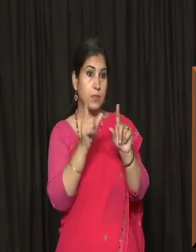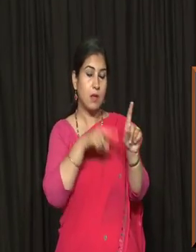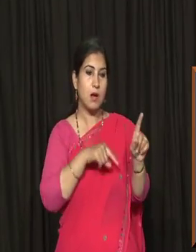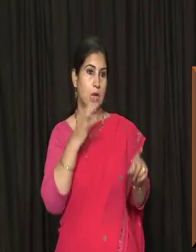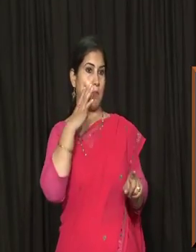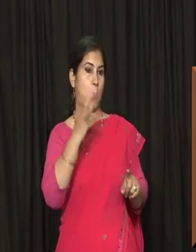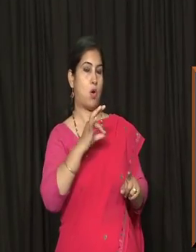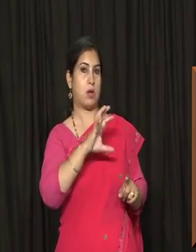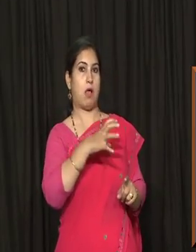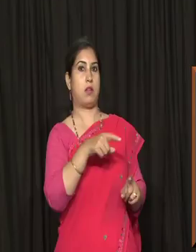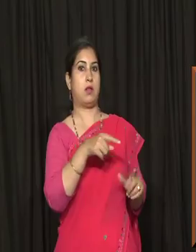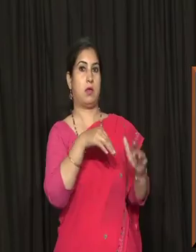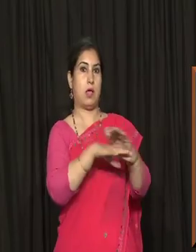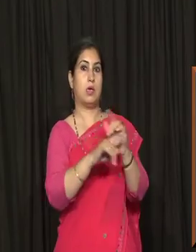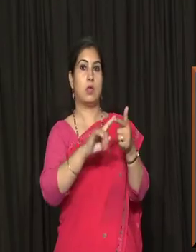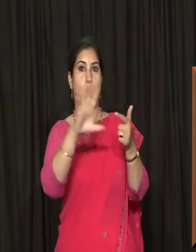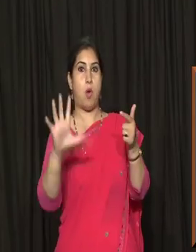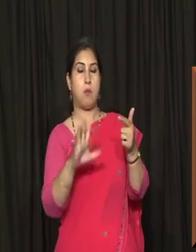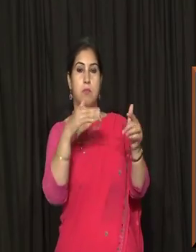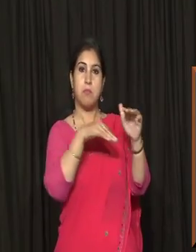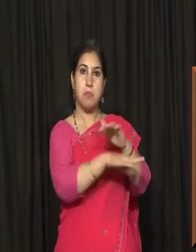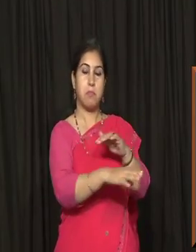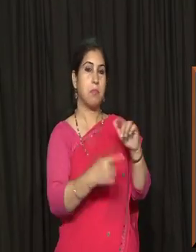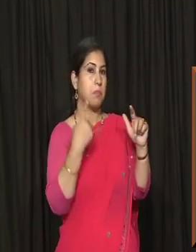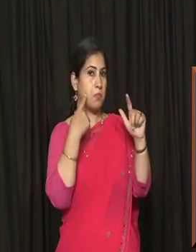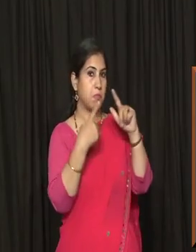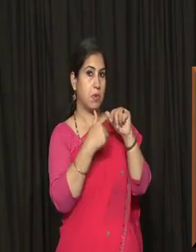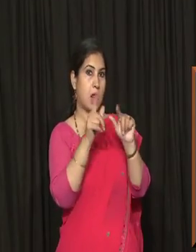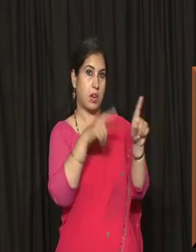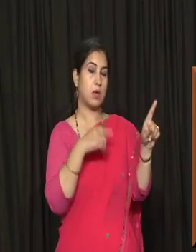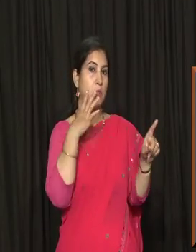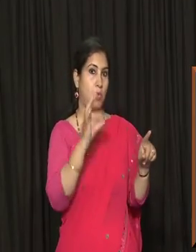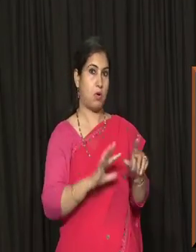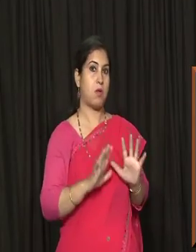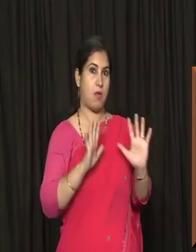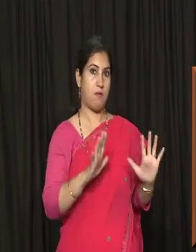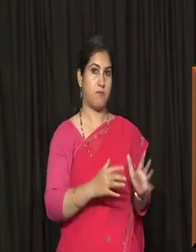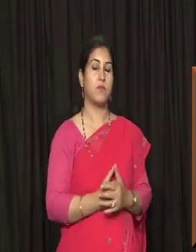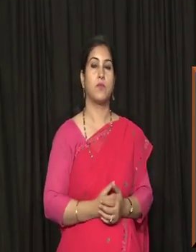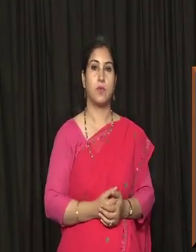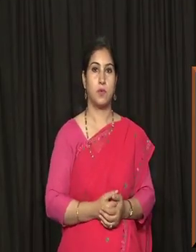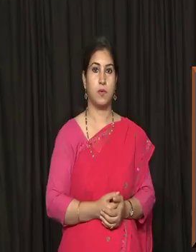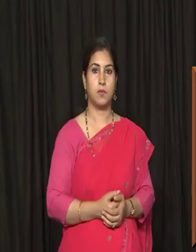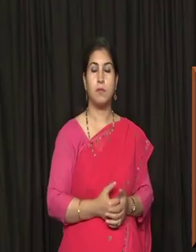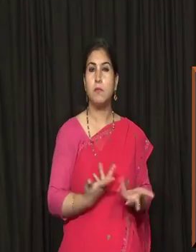important country of Europe. The